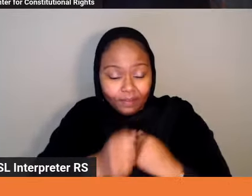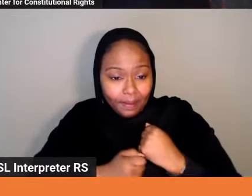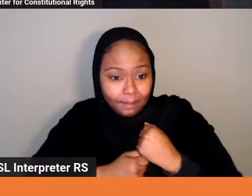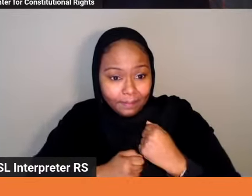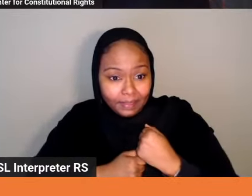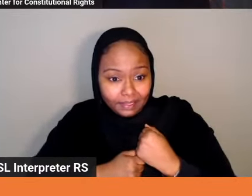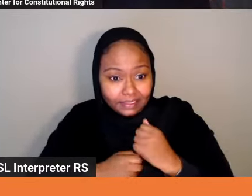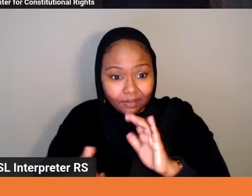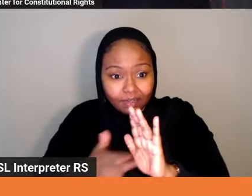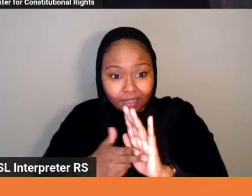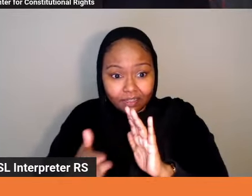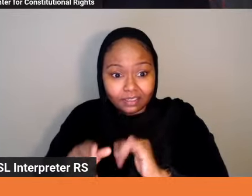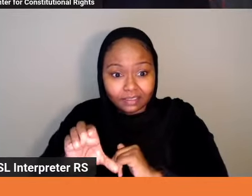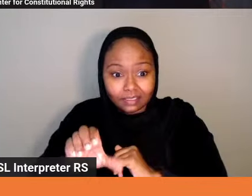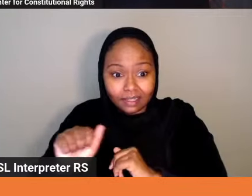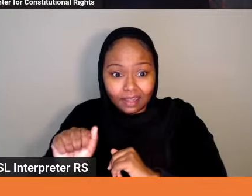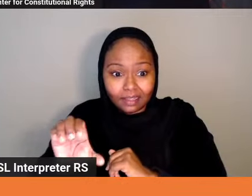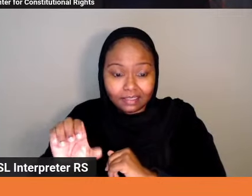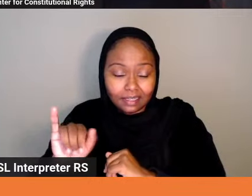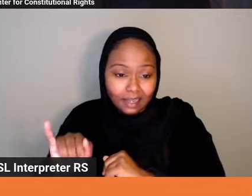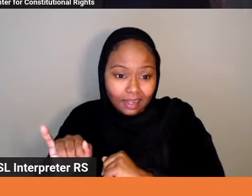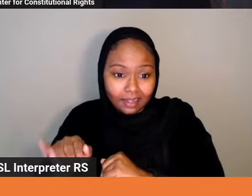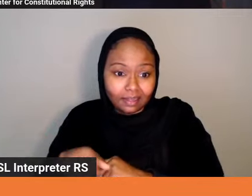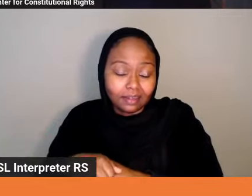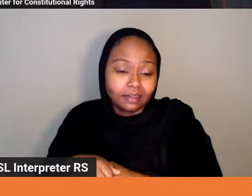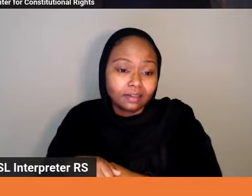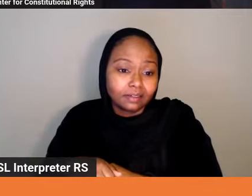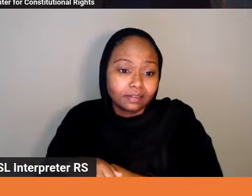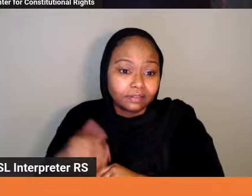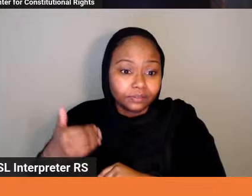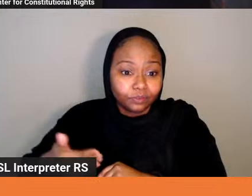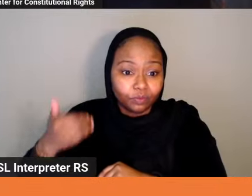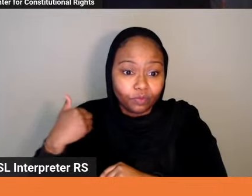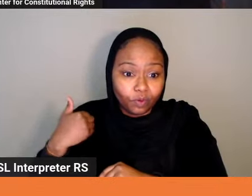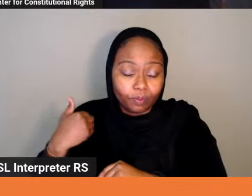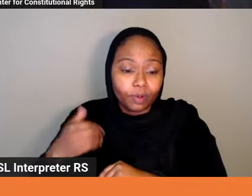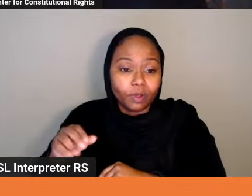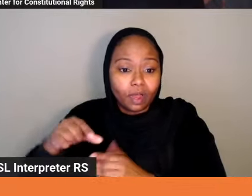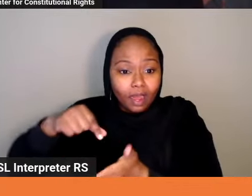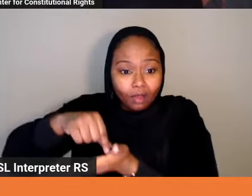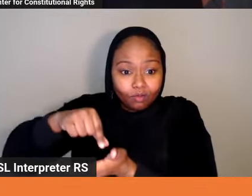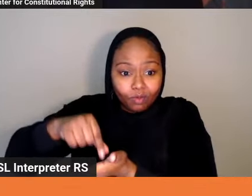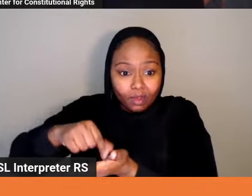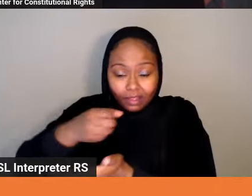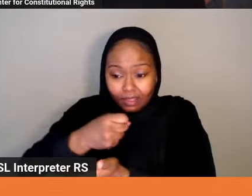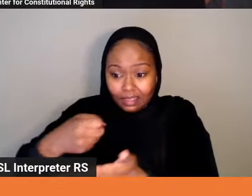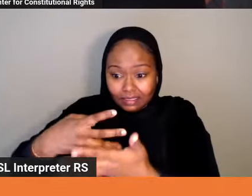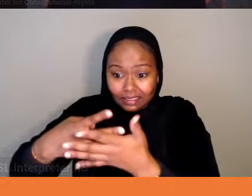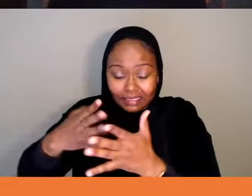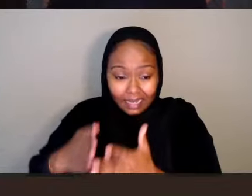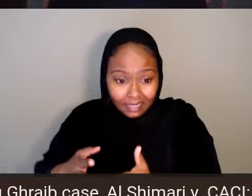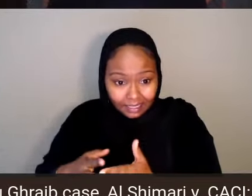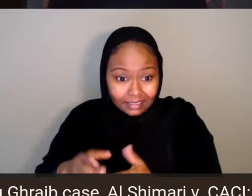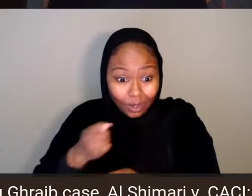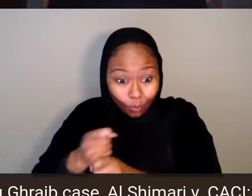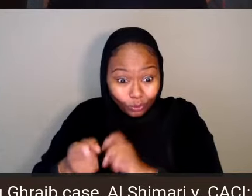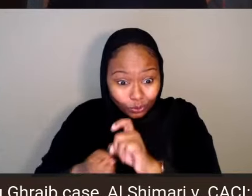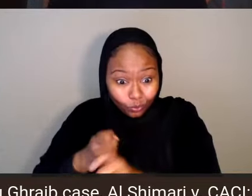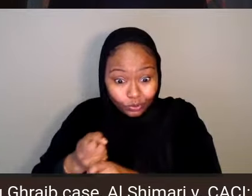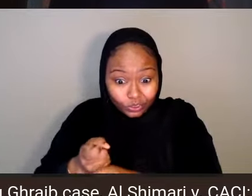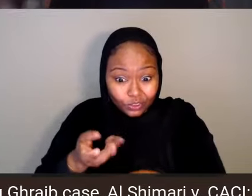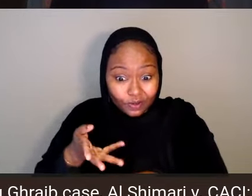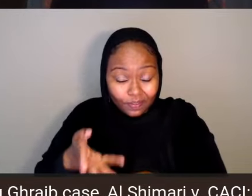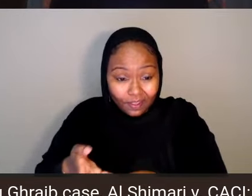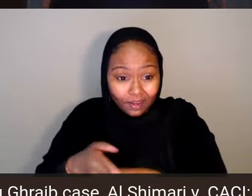Ghraib, CACI, on behalf of former Iraqi detainees who had been tortured in the hard site of that